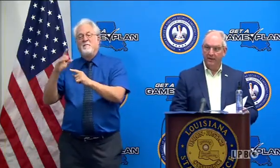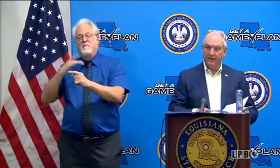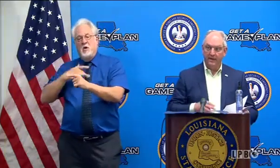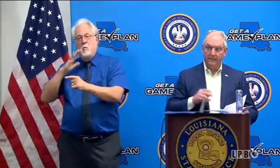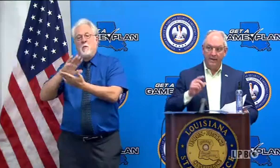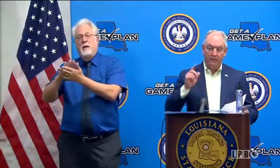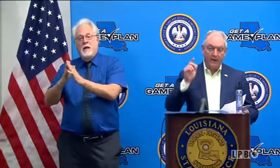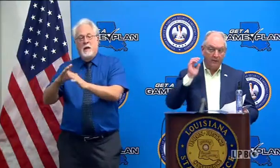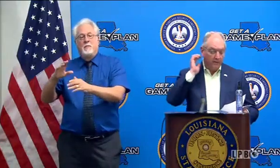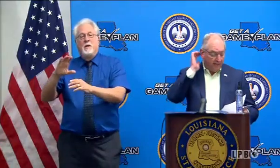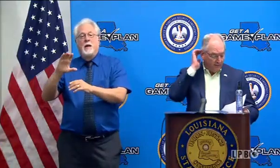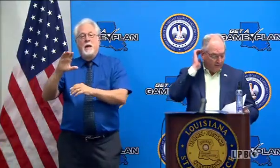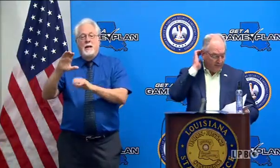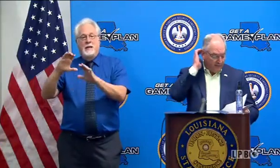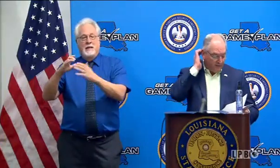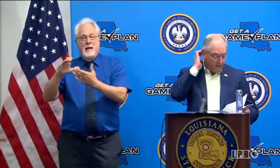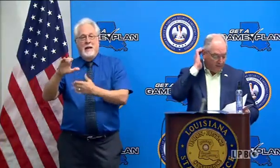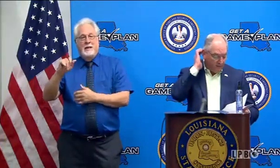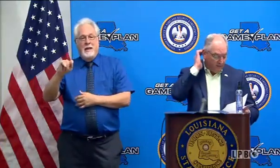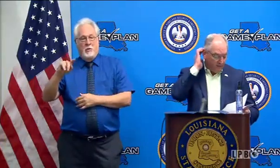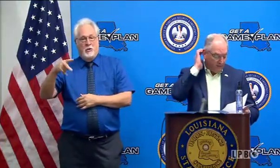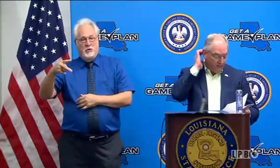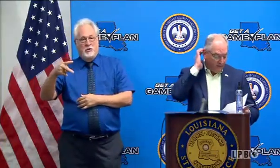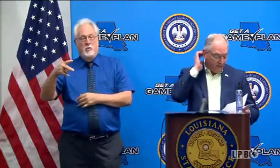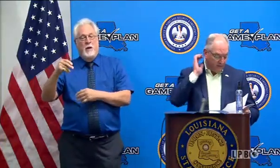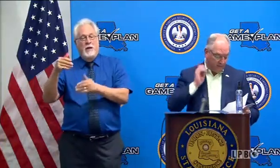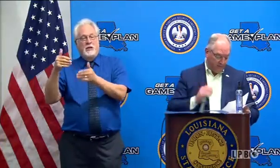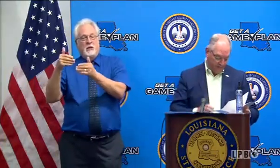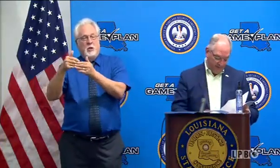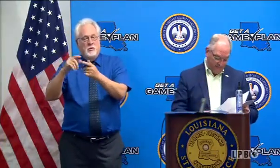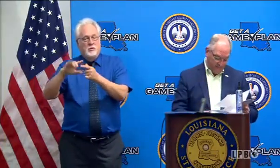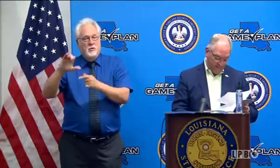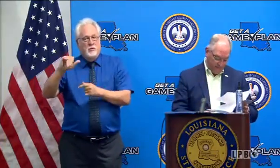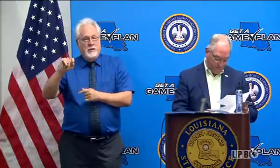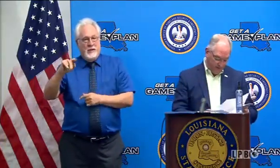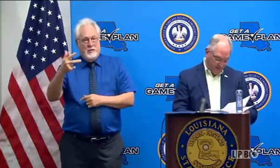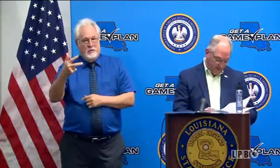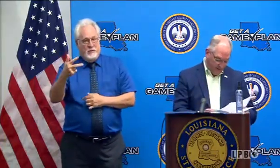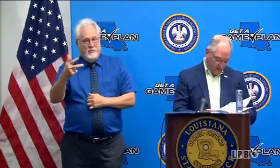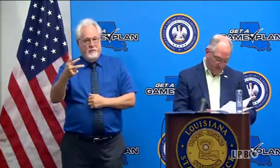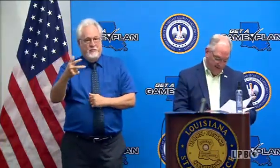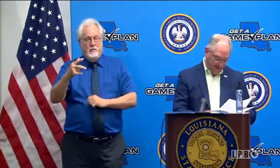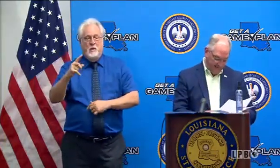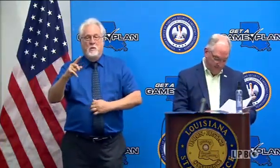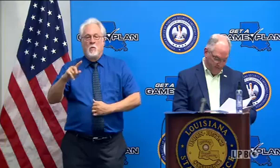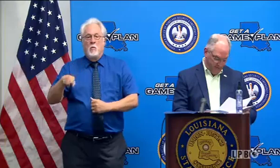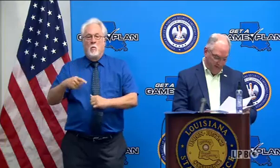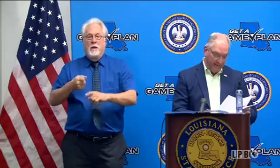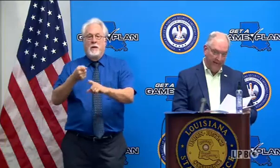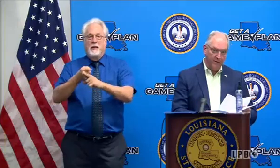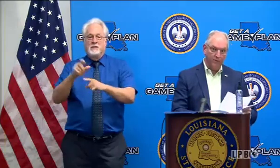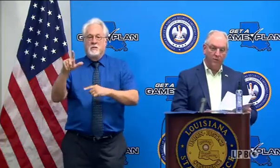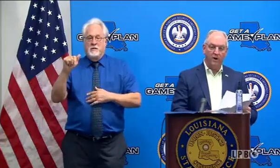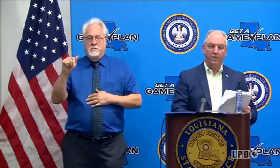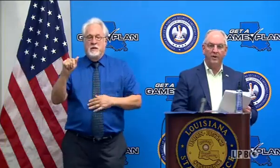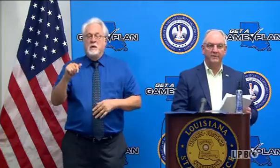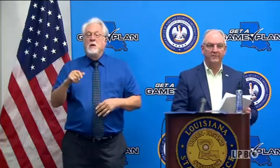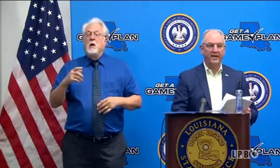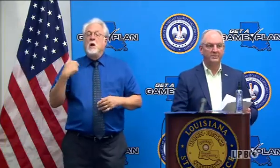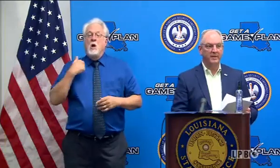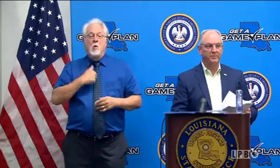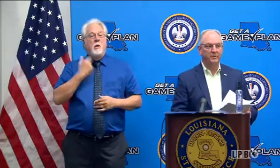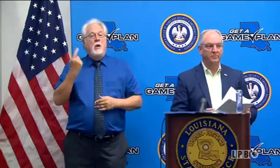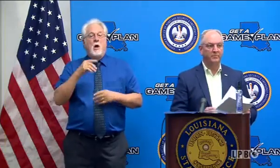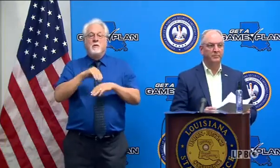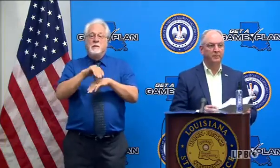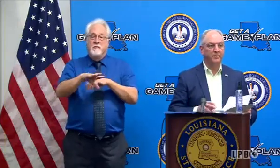hurricane, and right on the line with Category 3 when she makes landfall in Louisiana. And we always